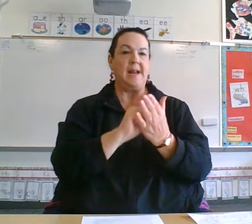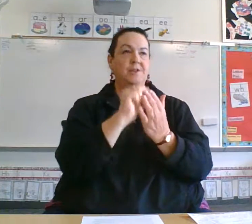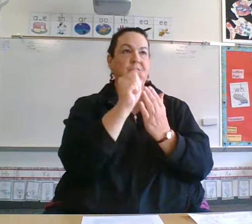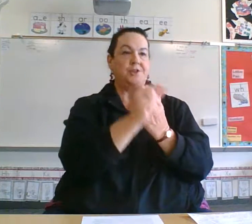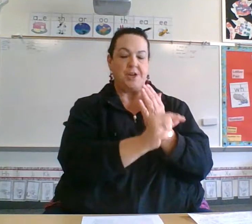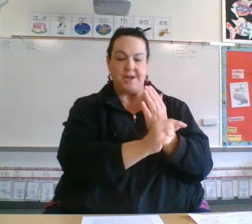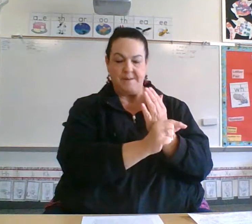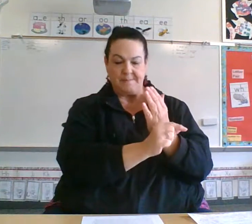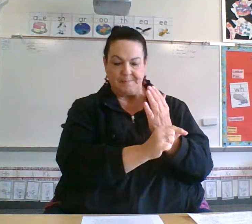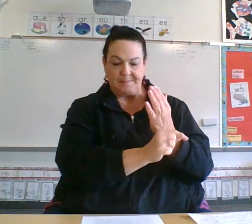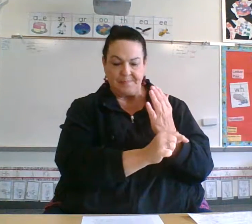to G.